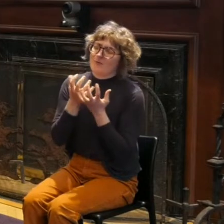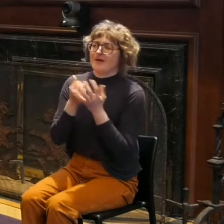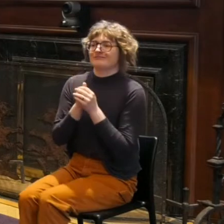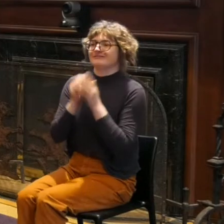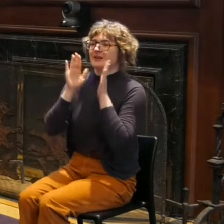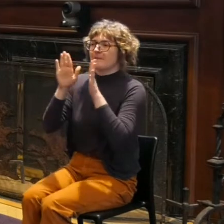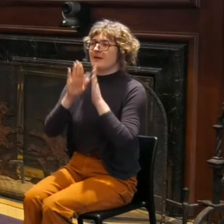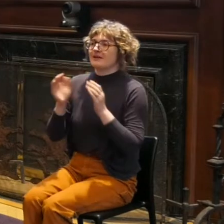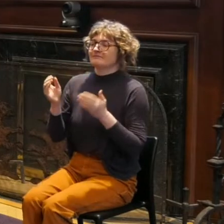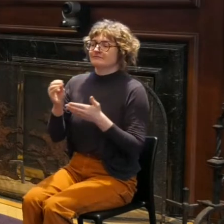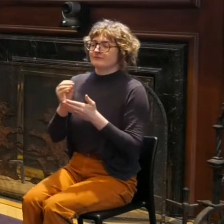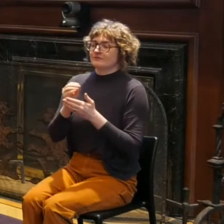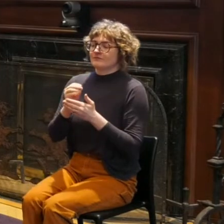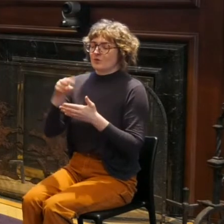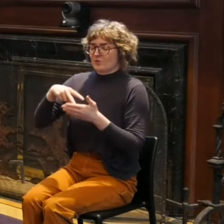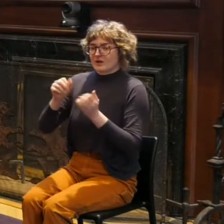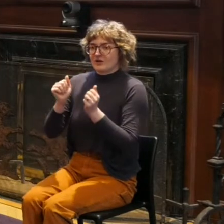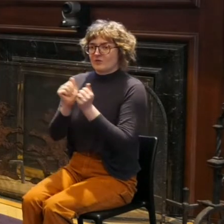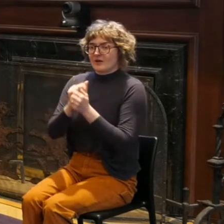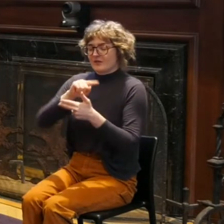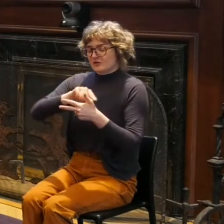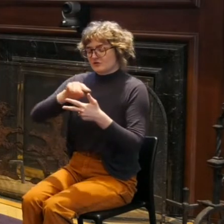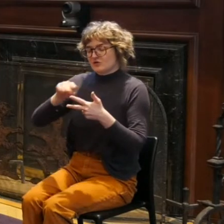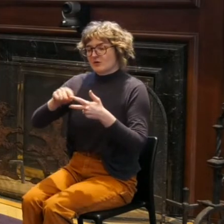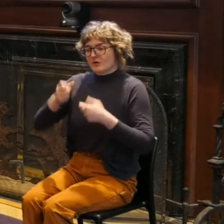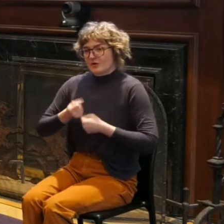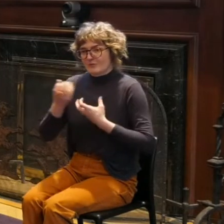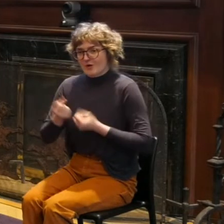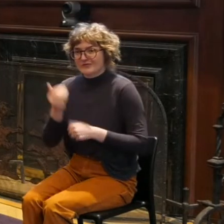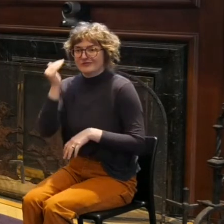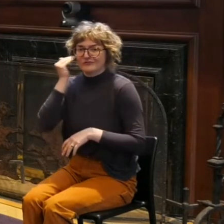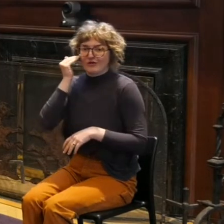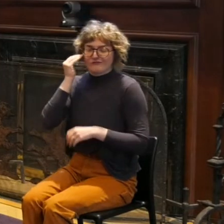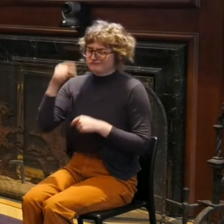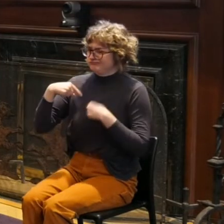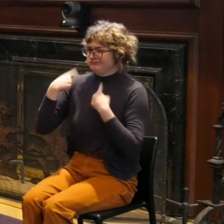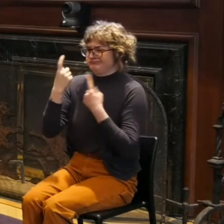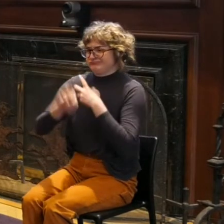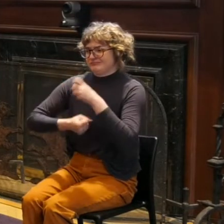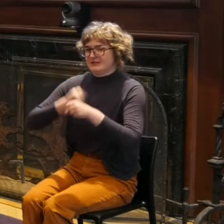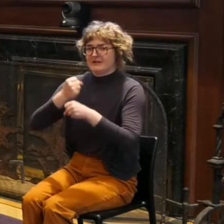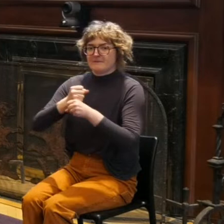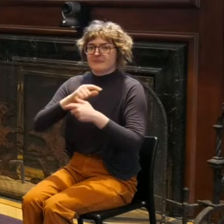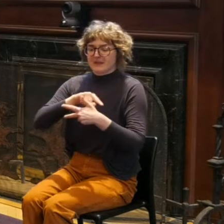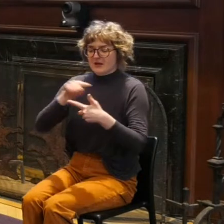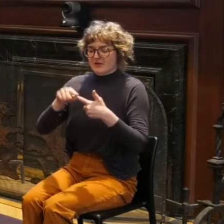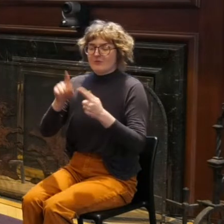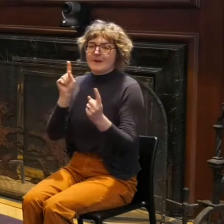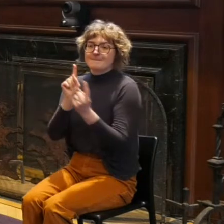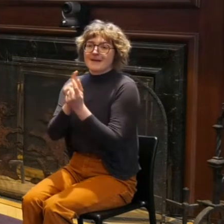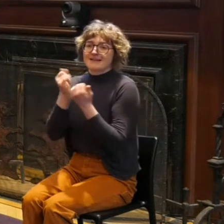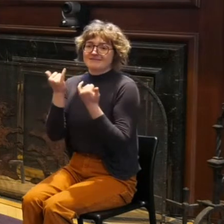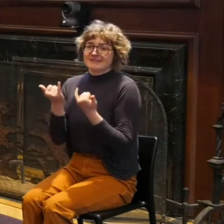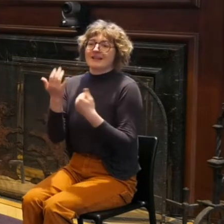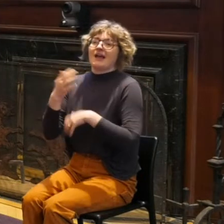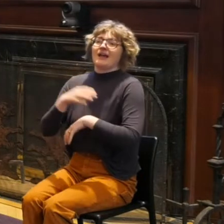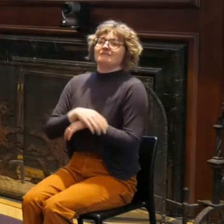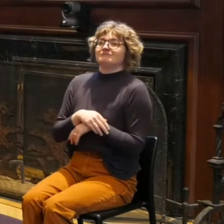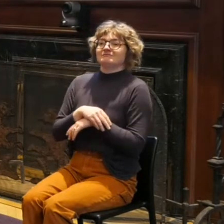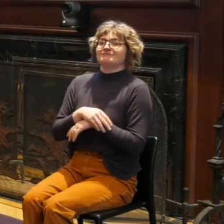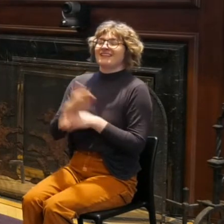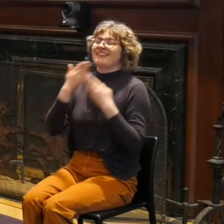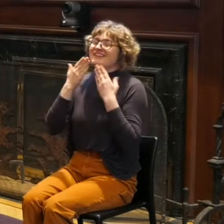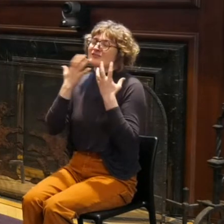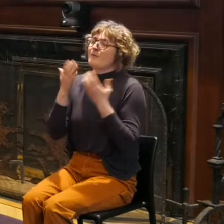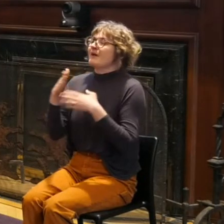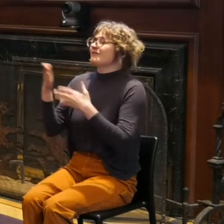to read with Ed and Shirley. Shirley is a poet I've known for a long time, and Ed is someone I met today. So I'm really happy to hear both of your work. And thank you all